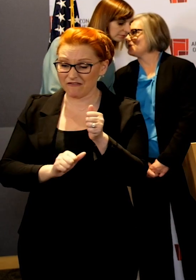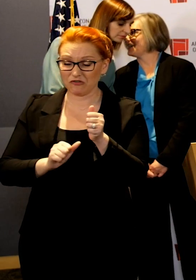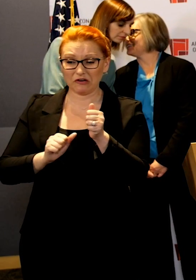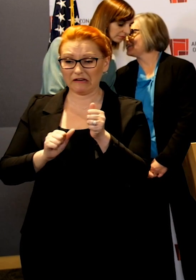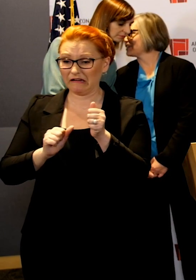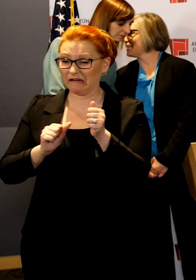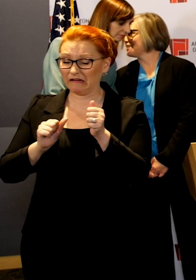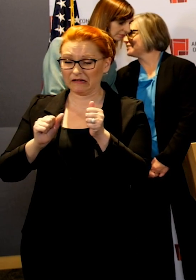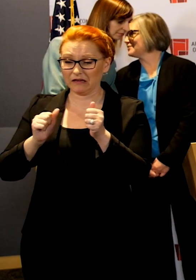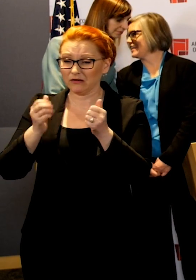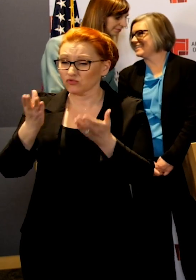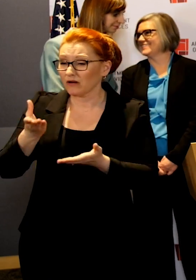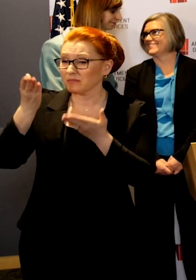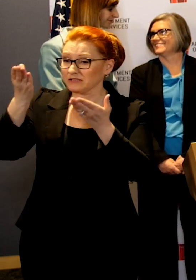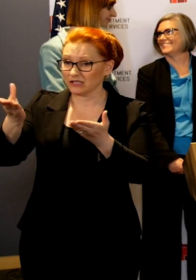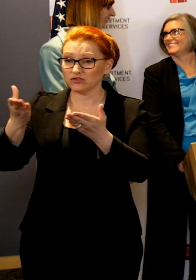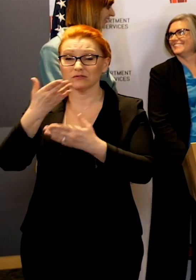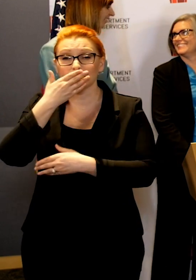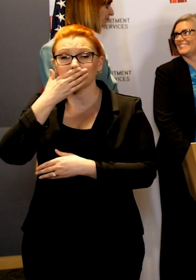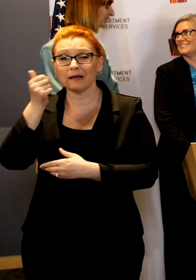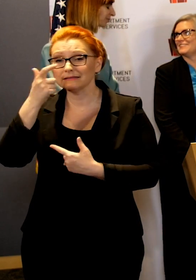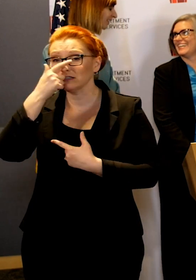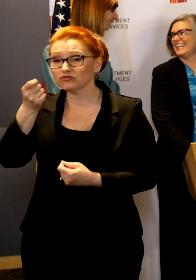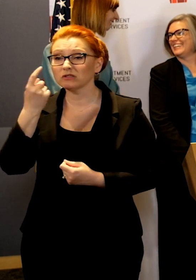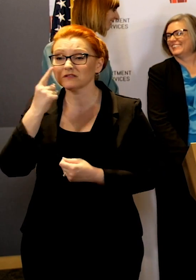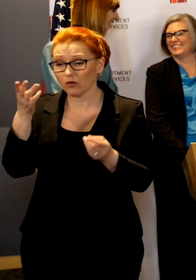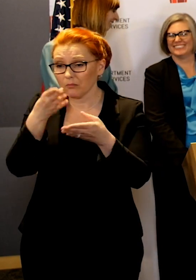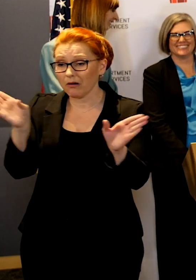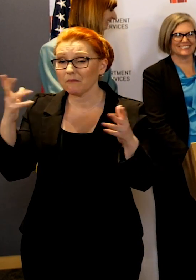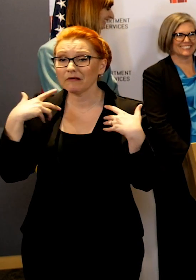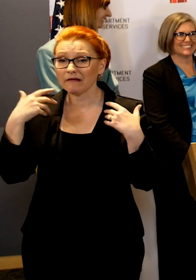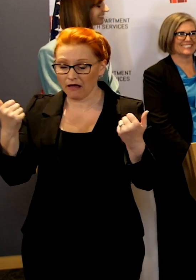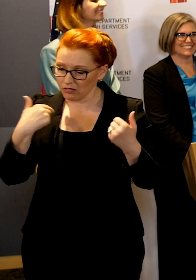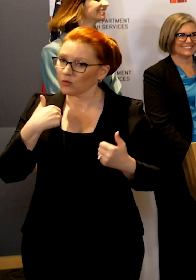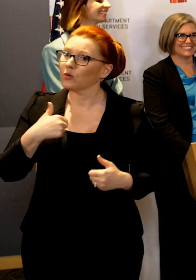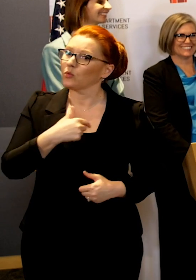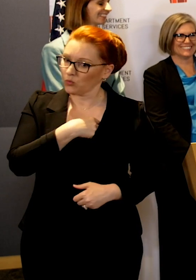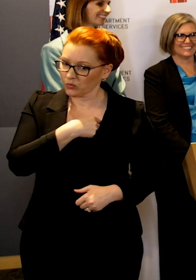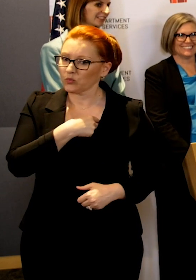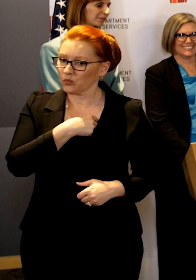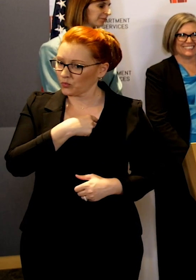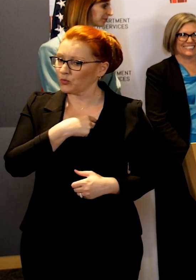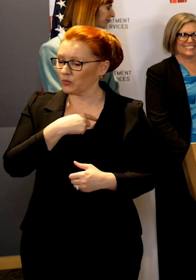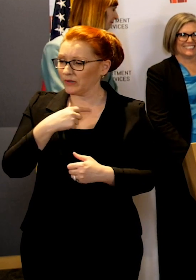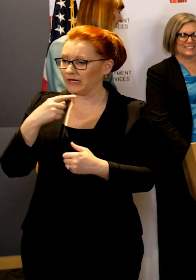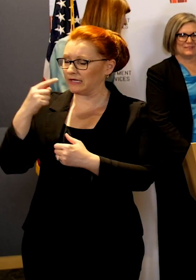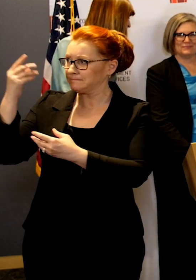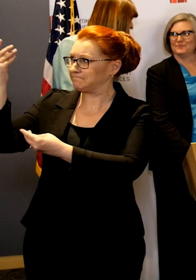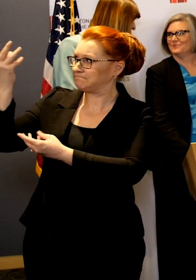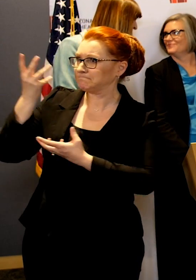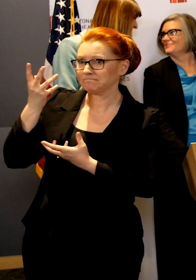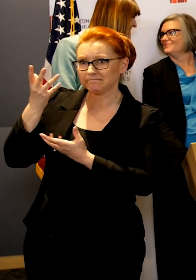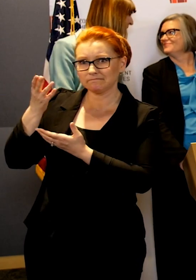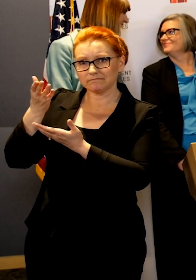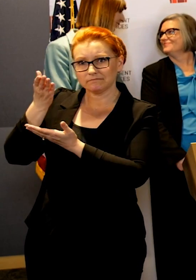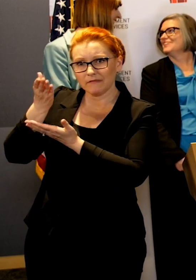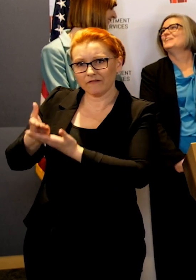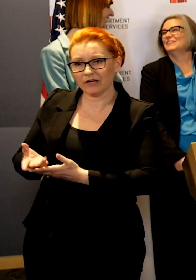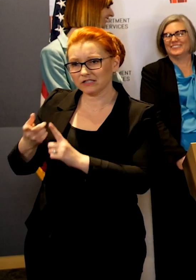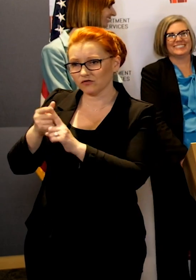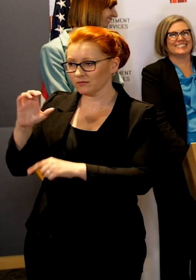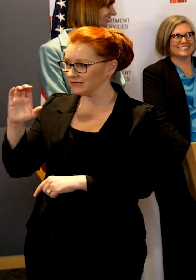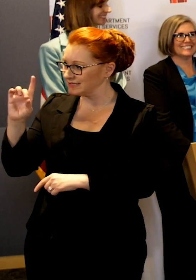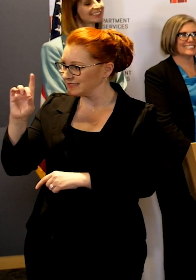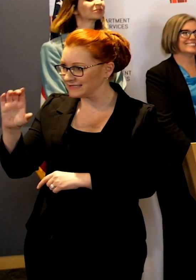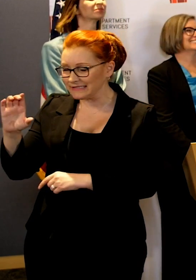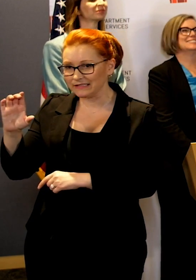best interest of public health in the state of Arizona. We're doing it with guidance from the Centers for Disease